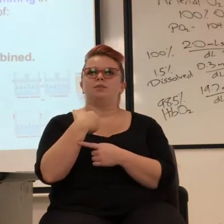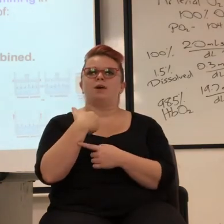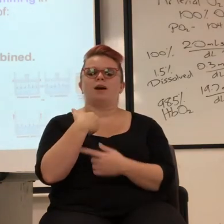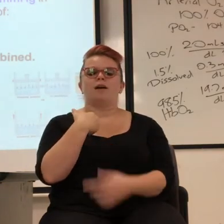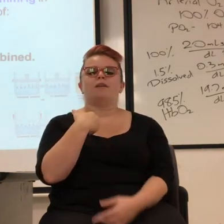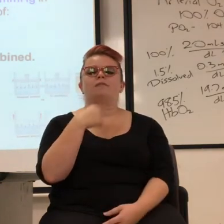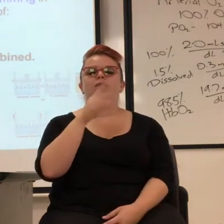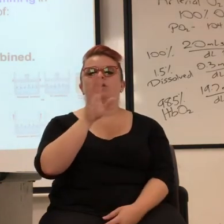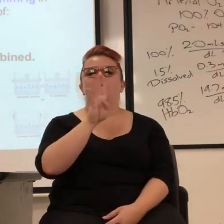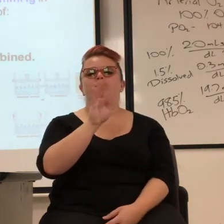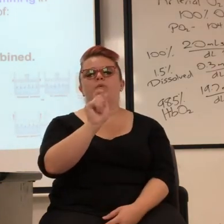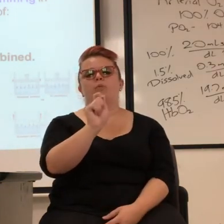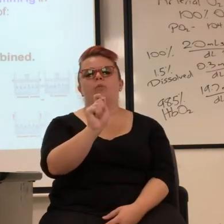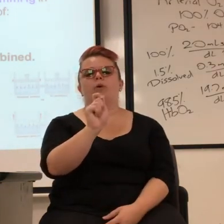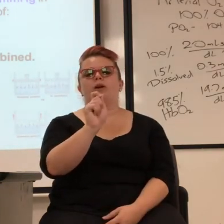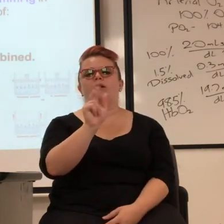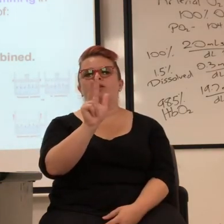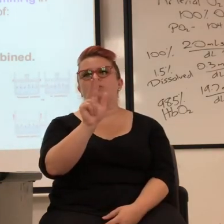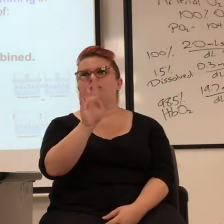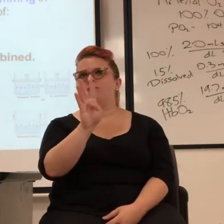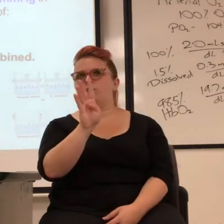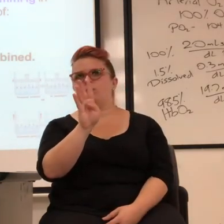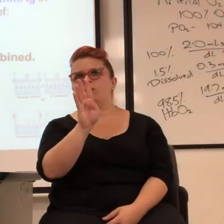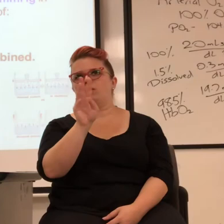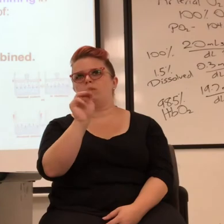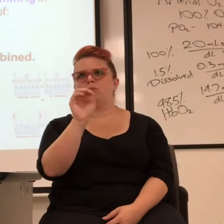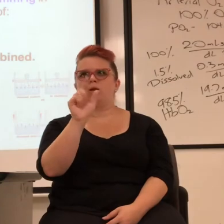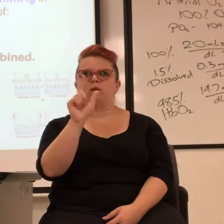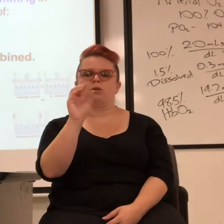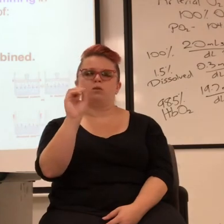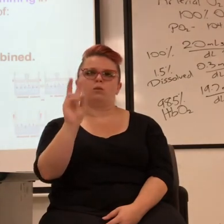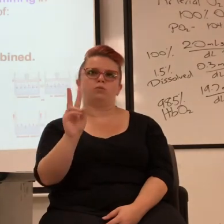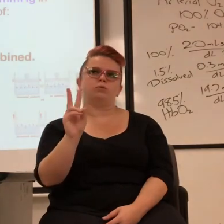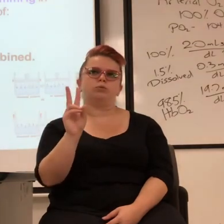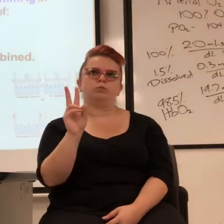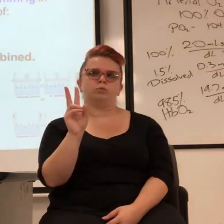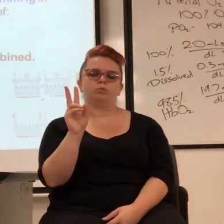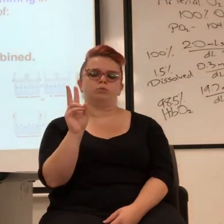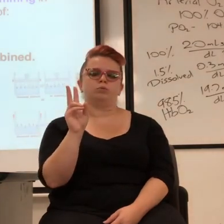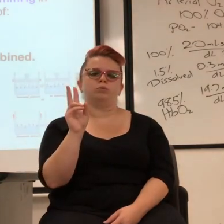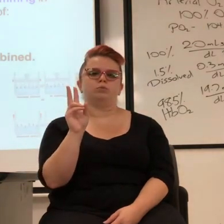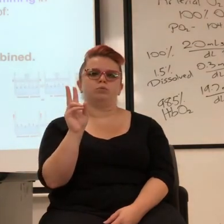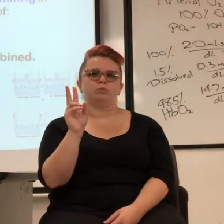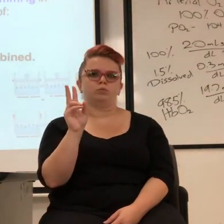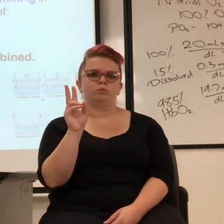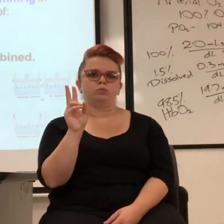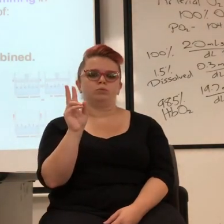1.34 mils O2